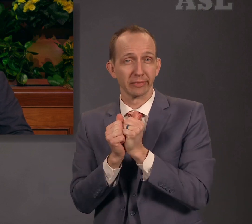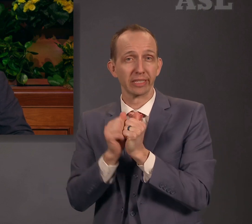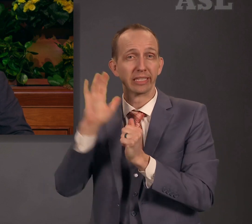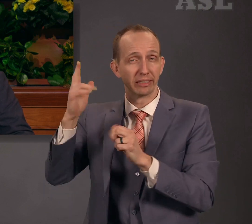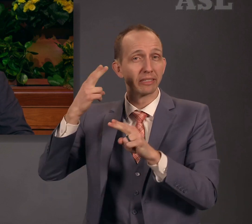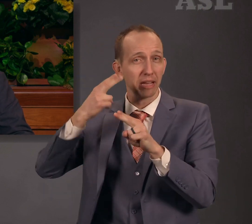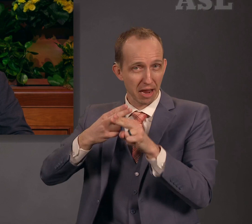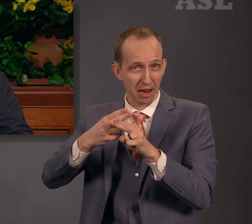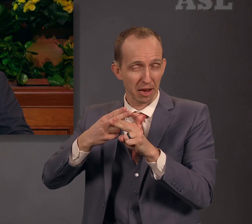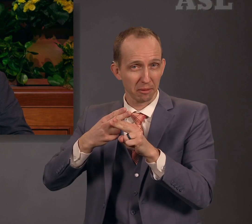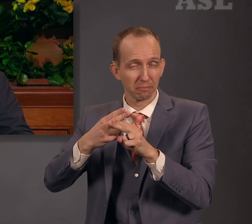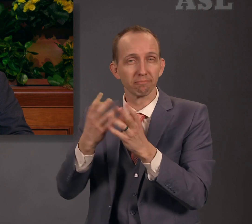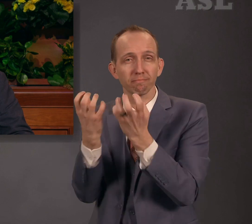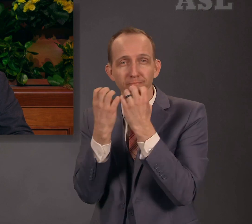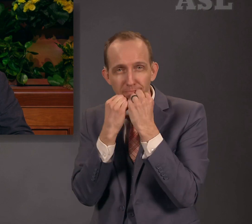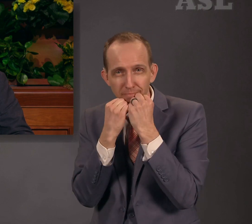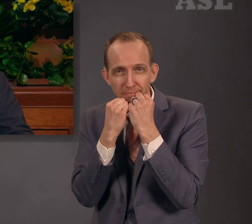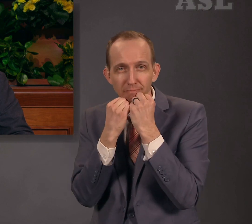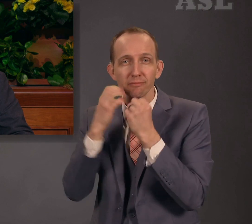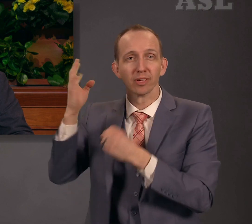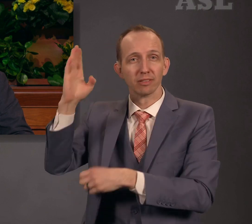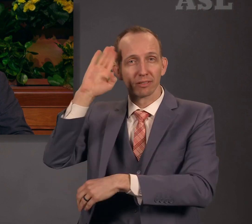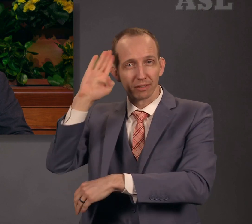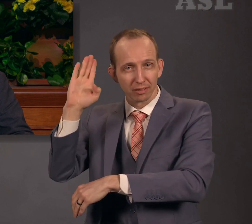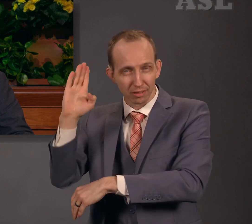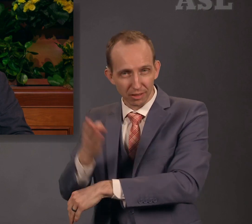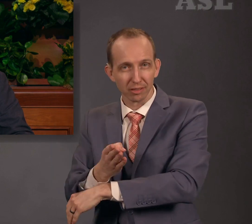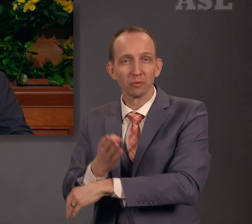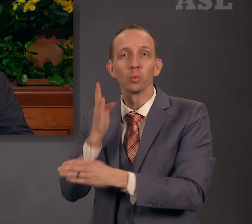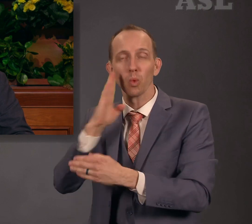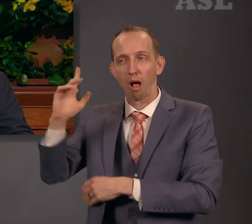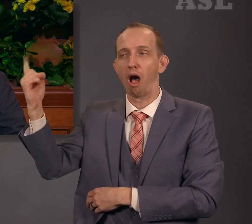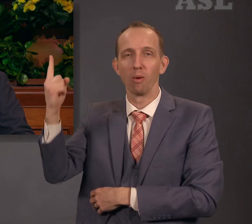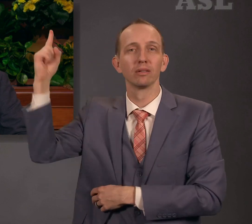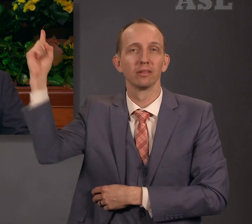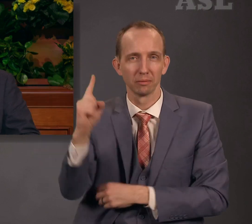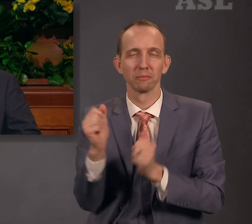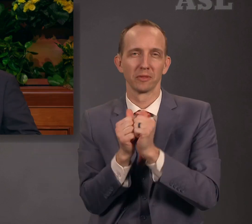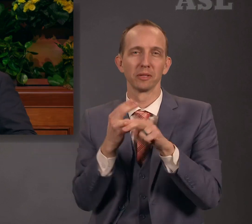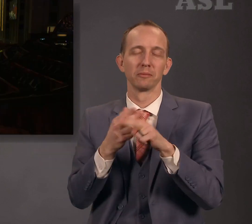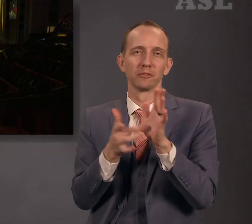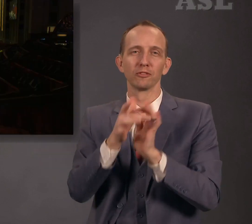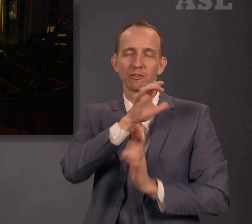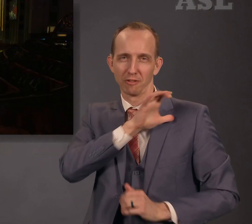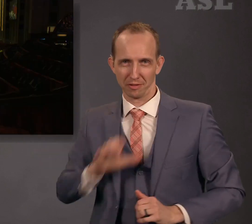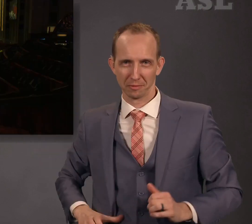of he who will always come, even Jesus Christ. Amen.